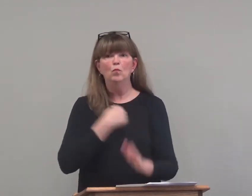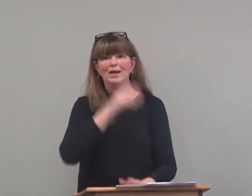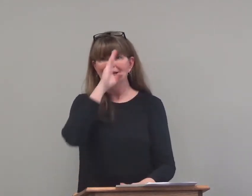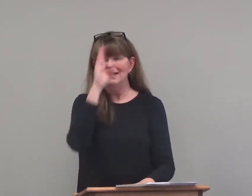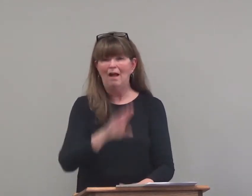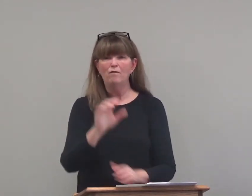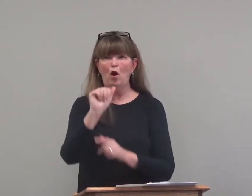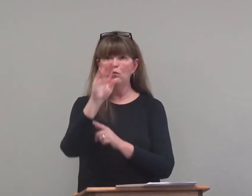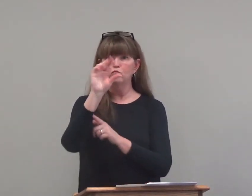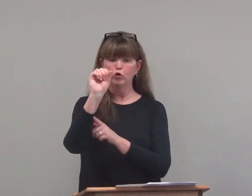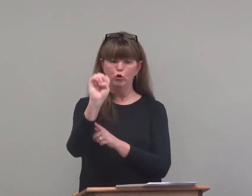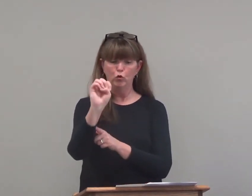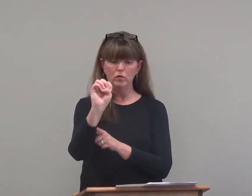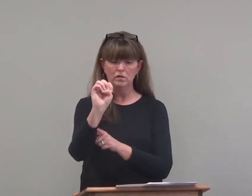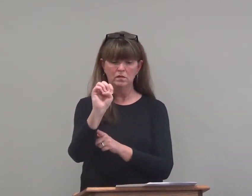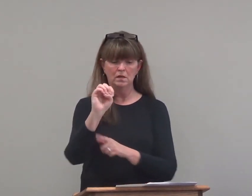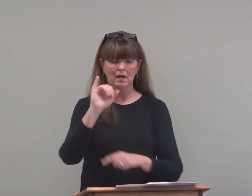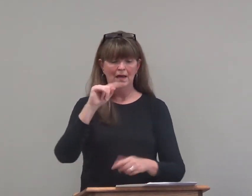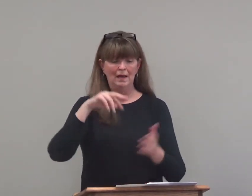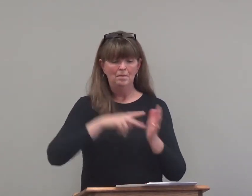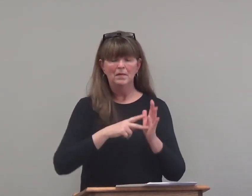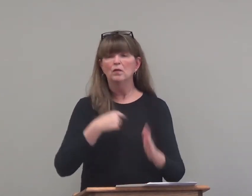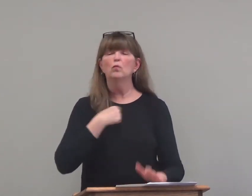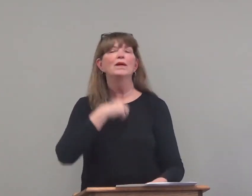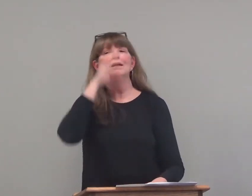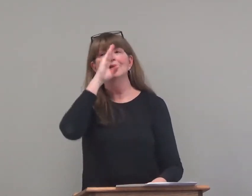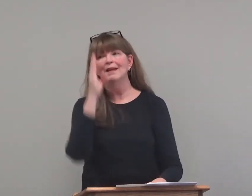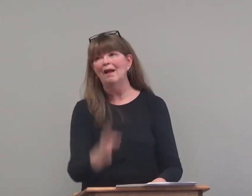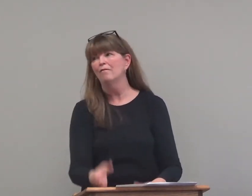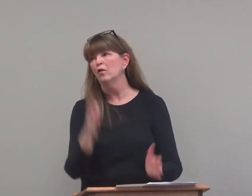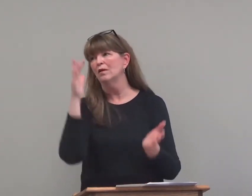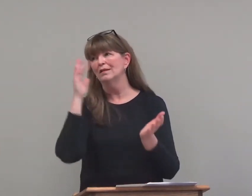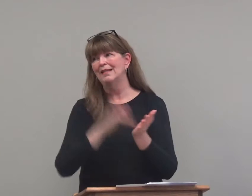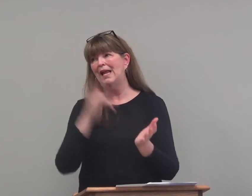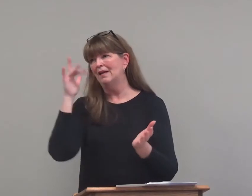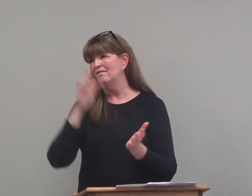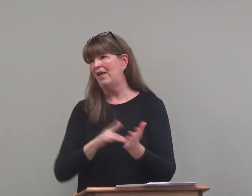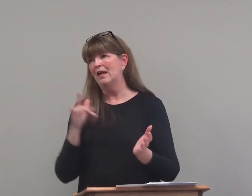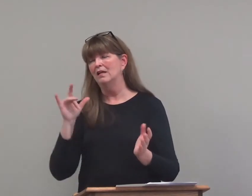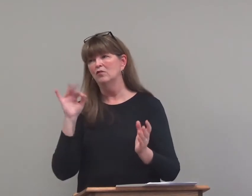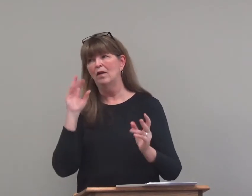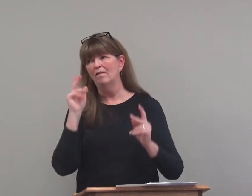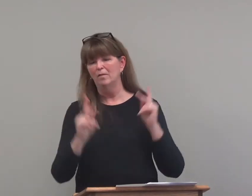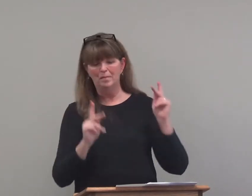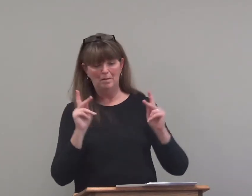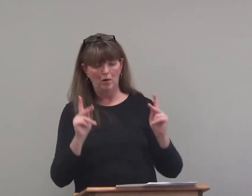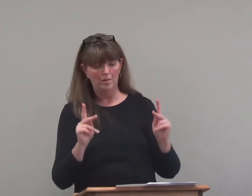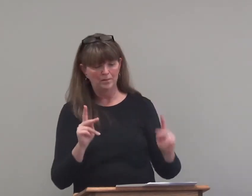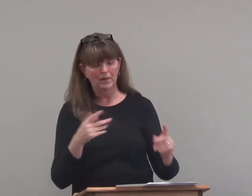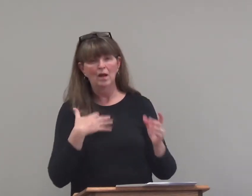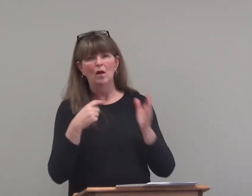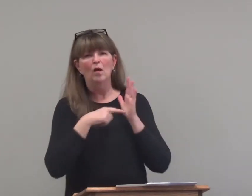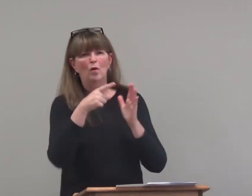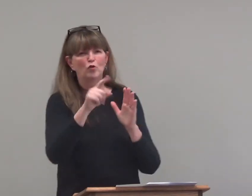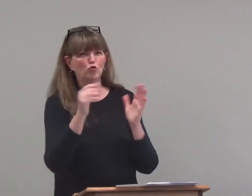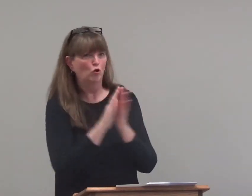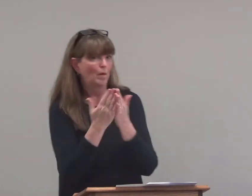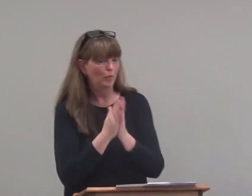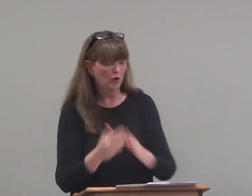oppress. We never abuse. We never take advantage of people.